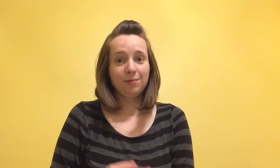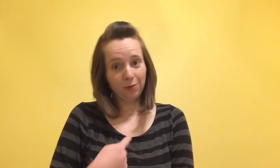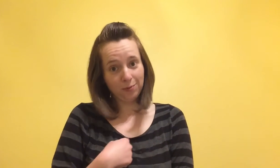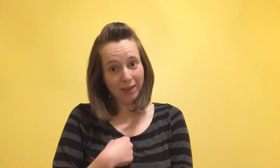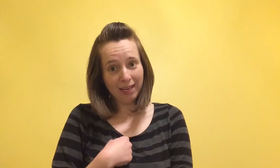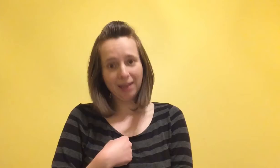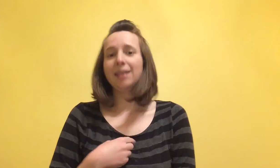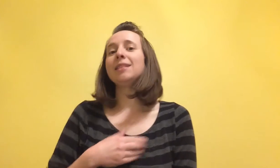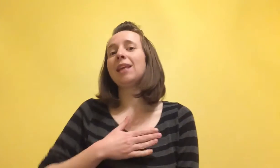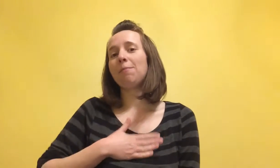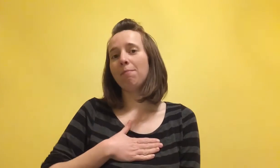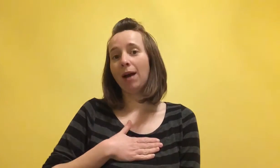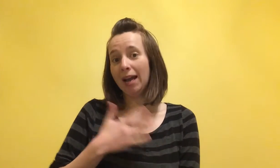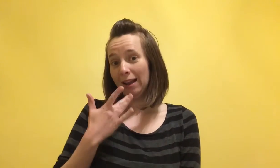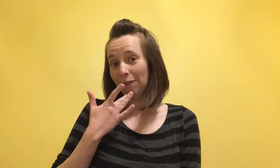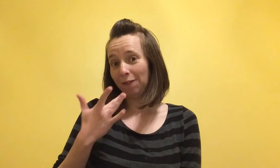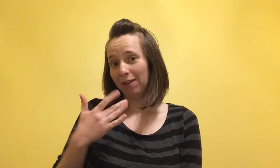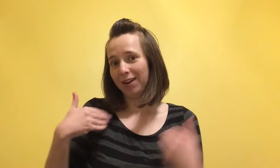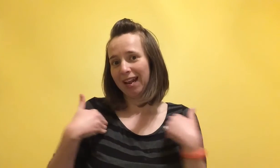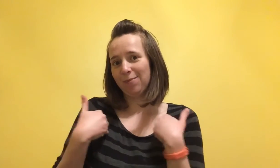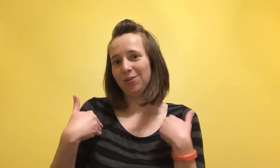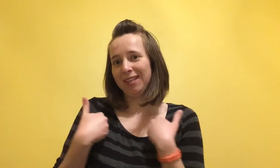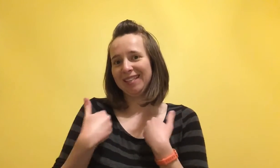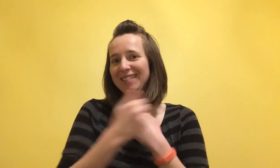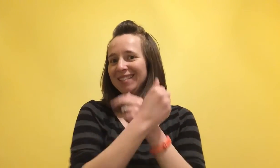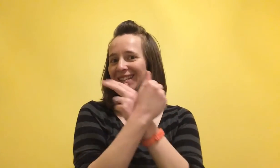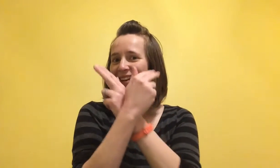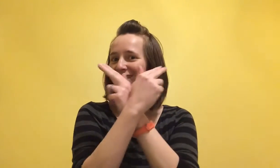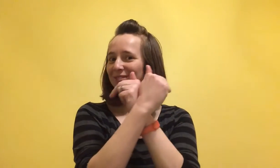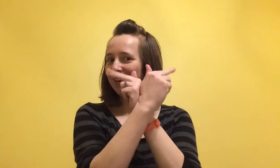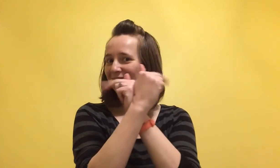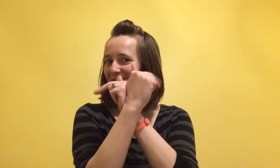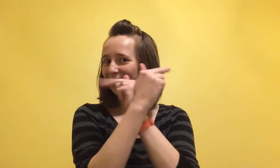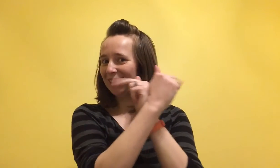for me, I can say my favorite animal is a dragonfly.